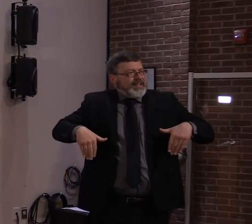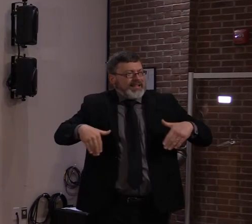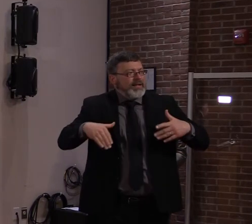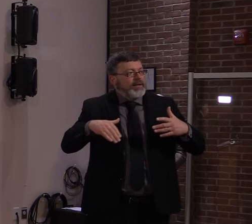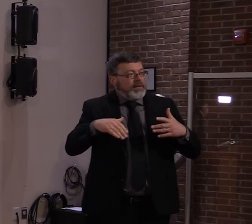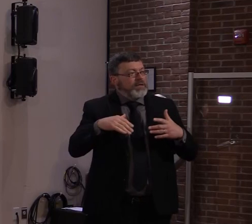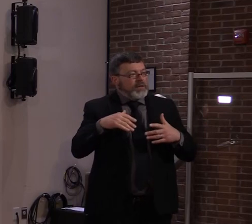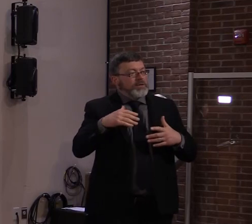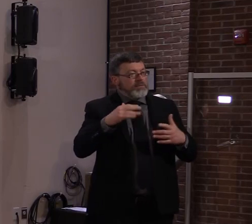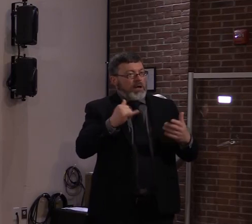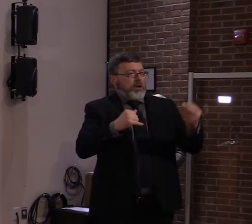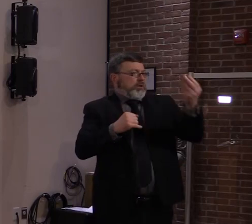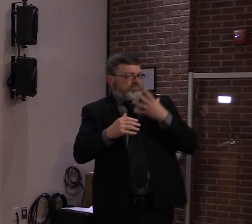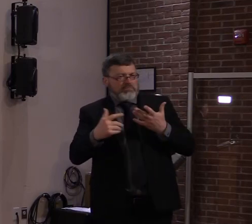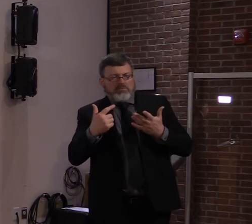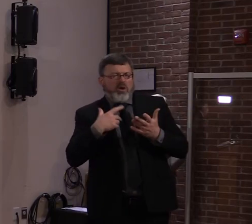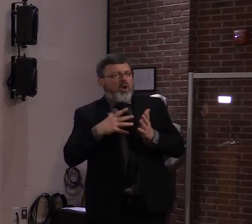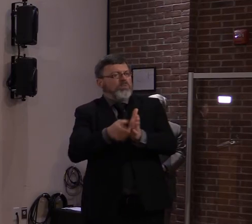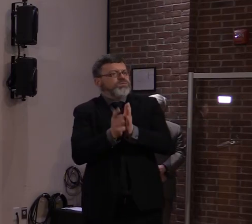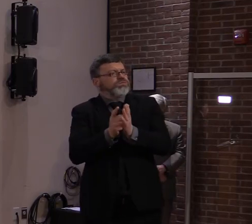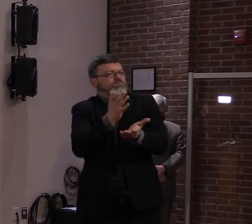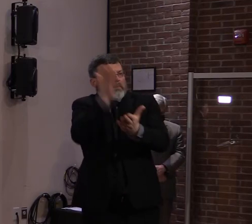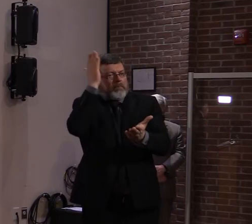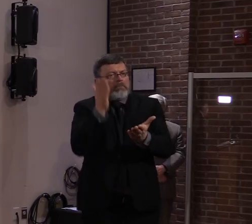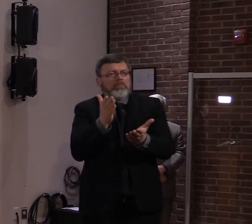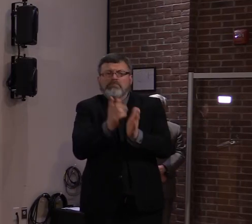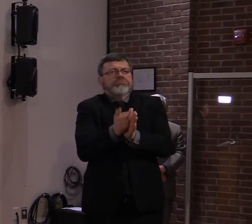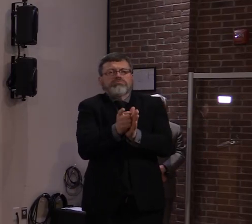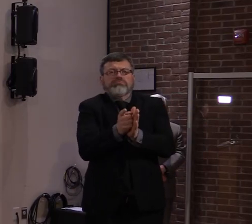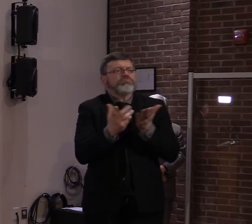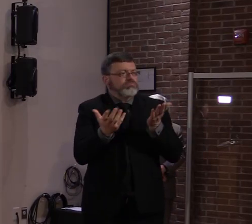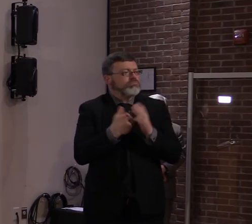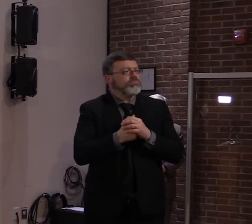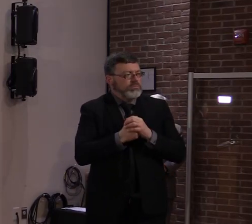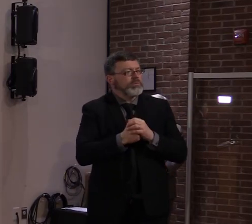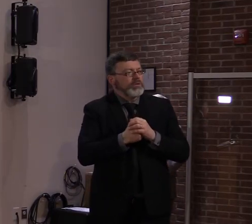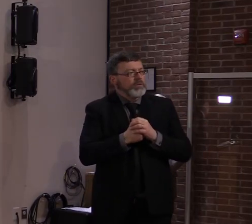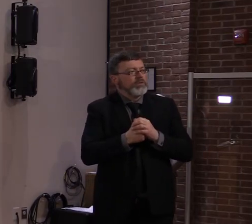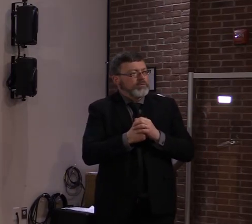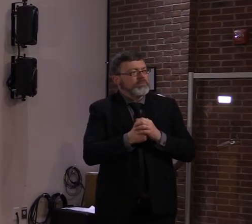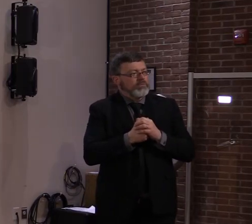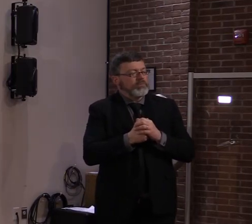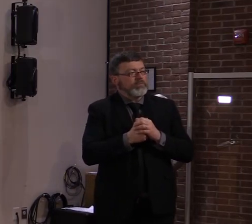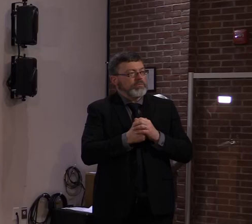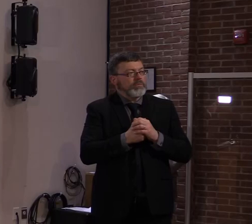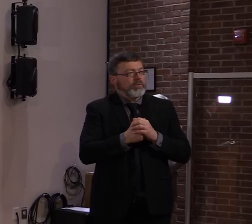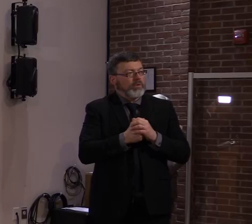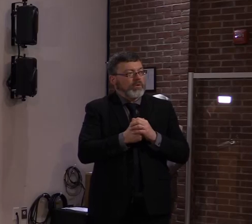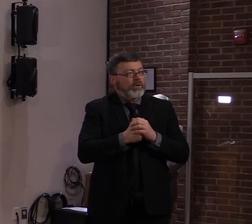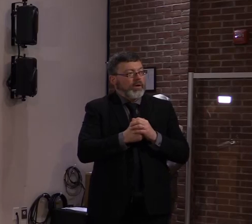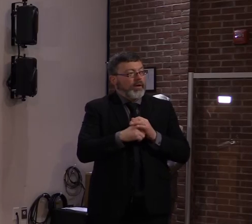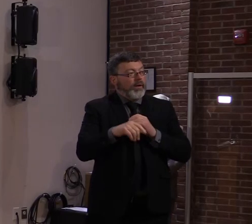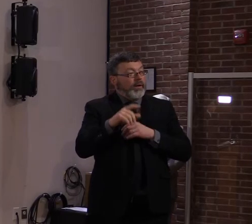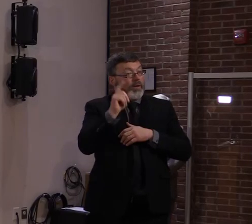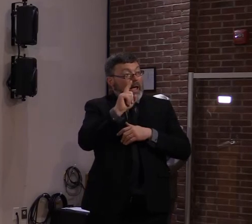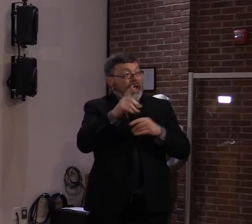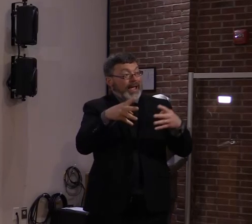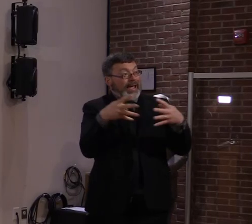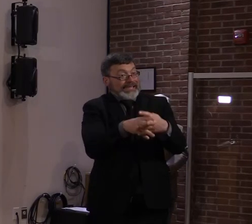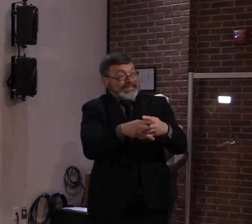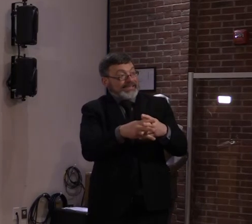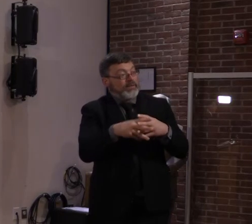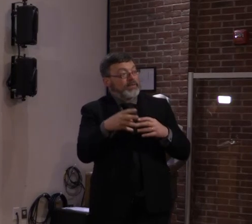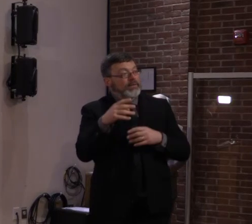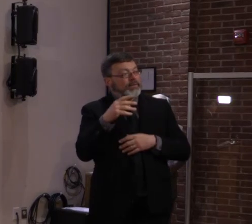of the conversation, to say the biggest avenue for fraud coming into the system was our